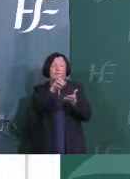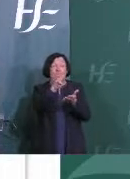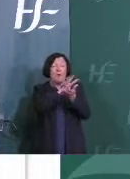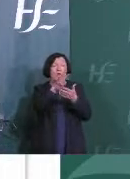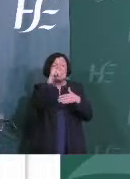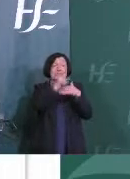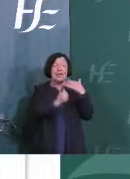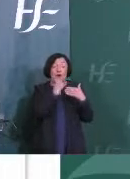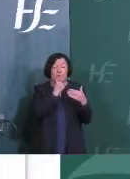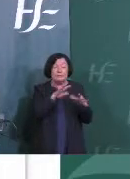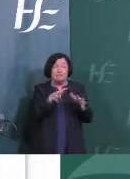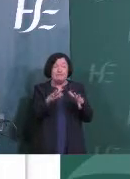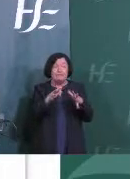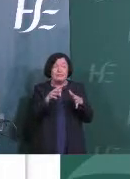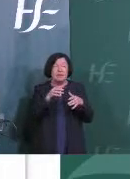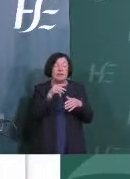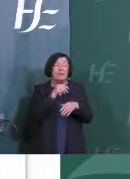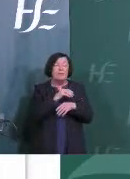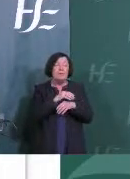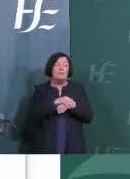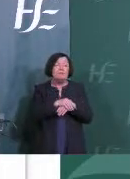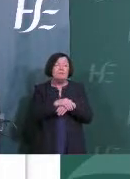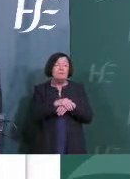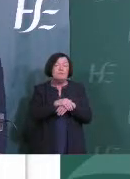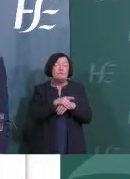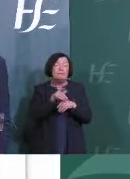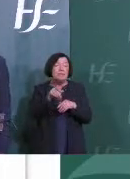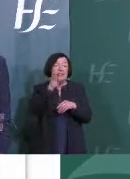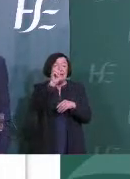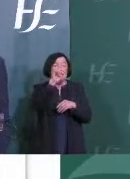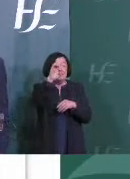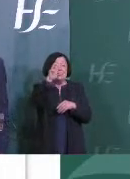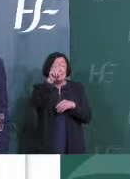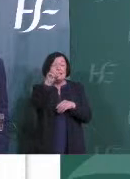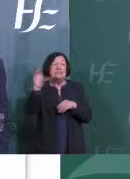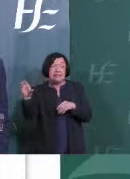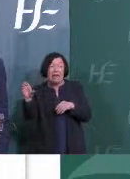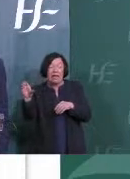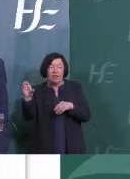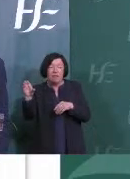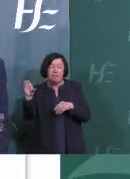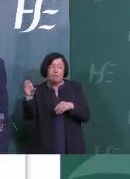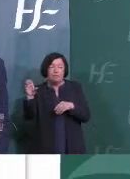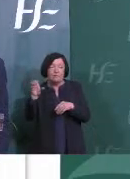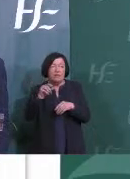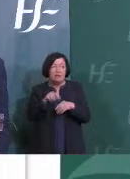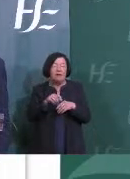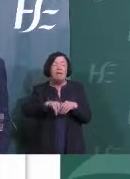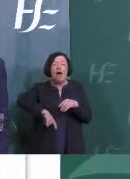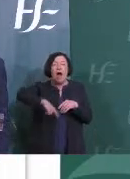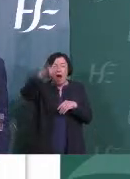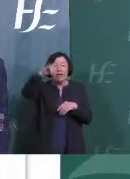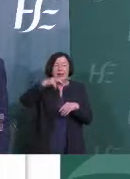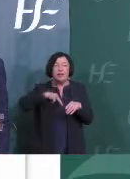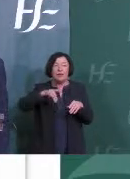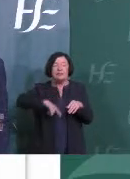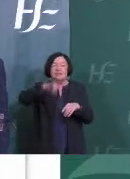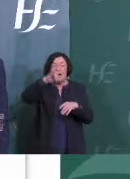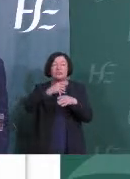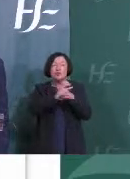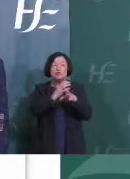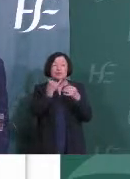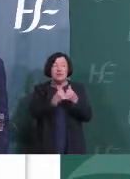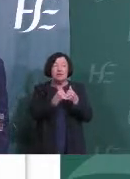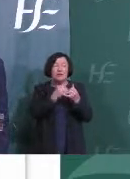instance is reported by the ECDC, and they're relatively high, but not nearly as high as countries